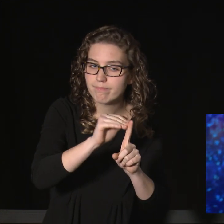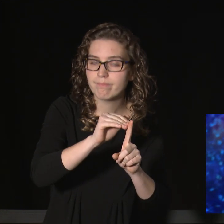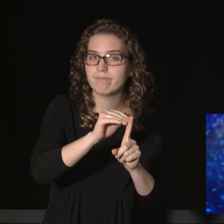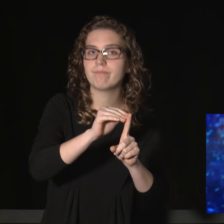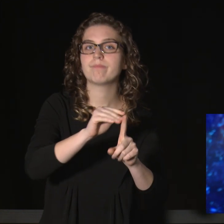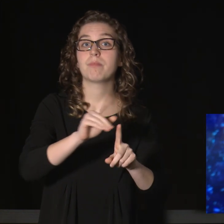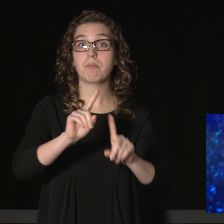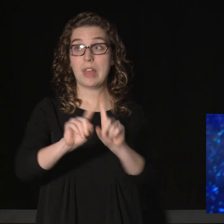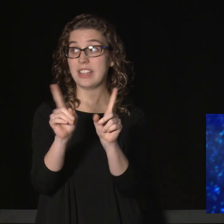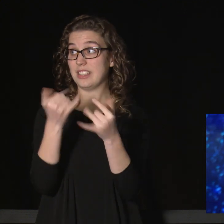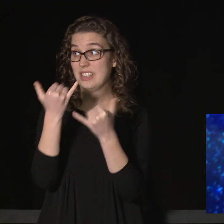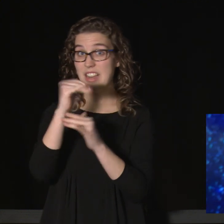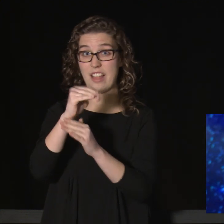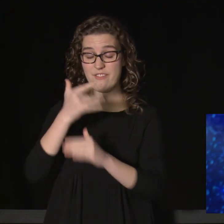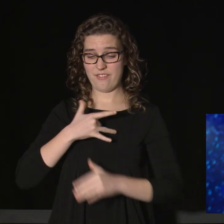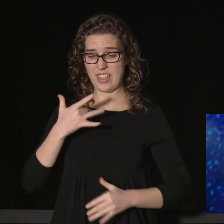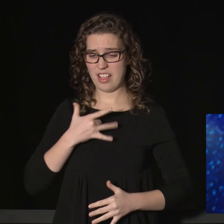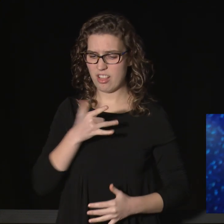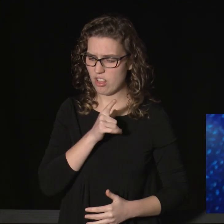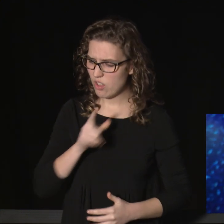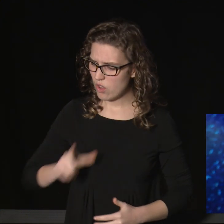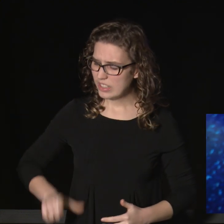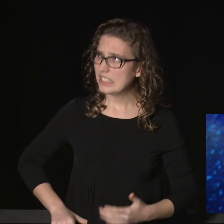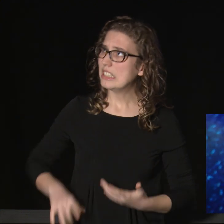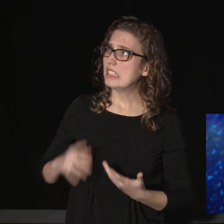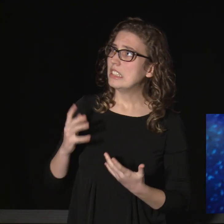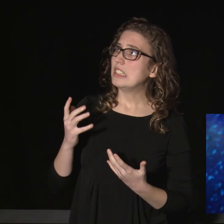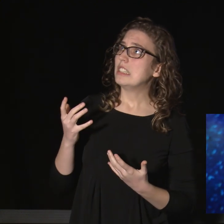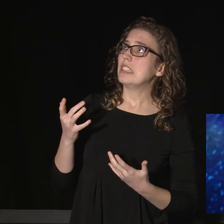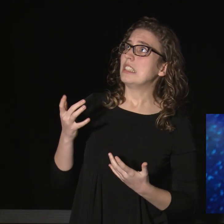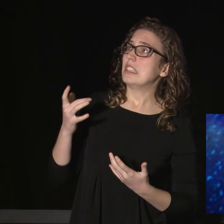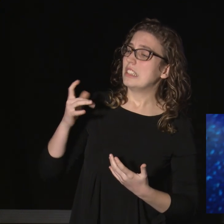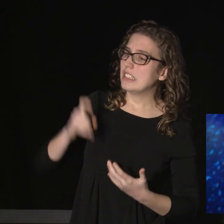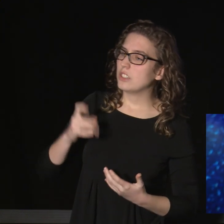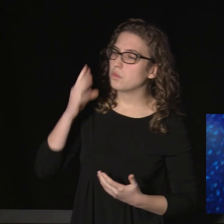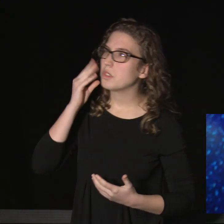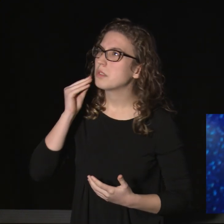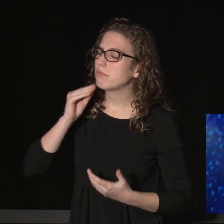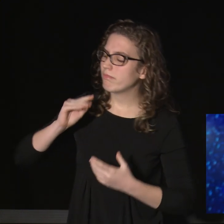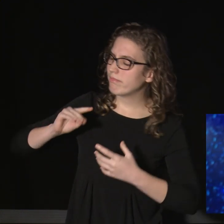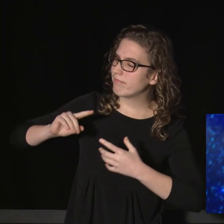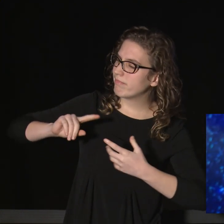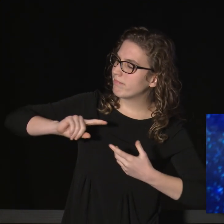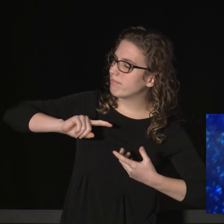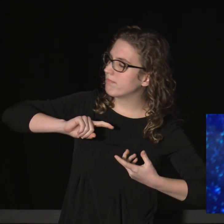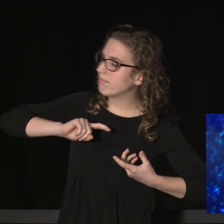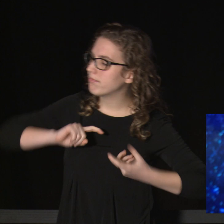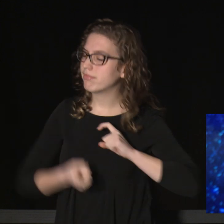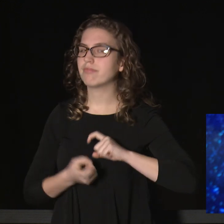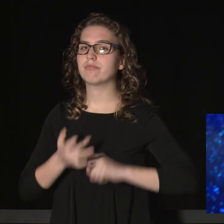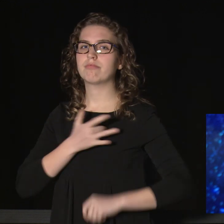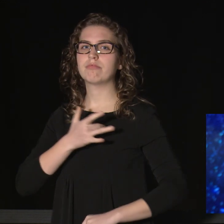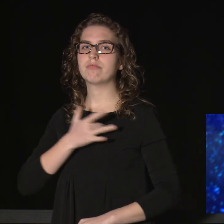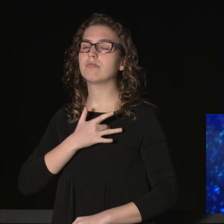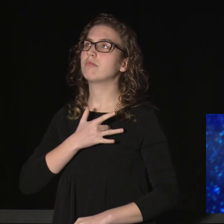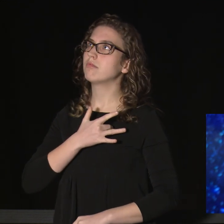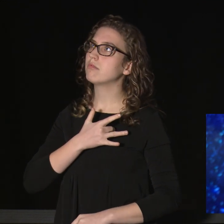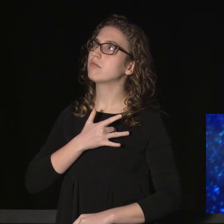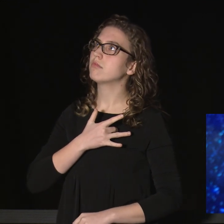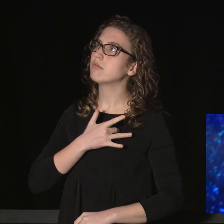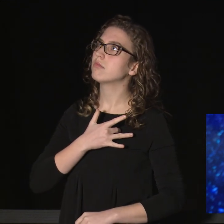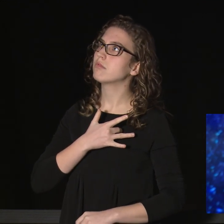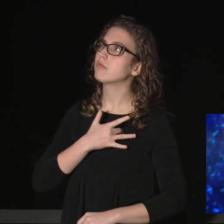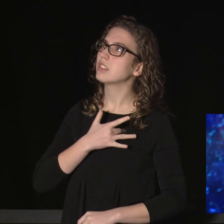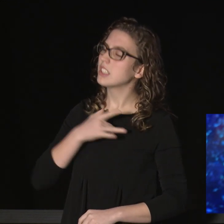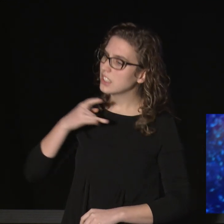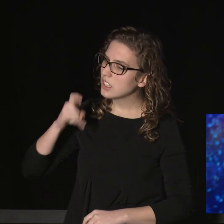feel, Lord, I need to experience this radical heart transformation And